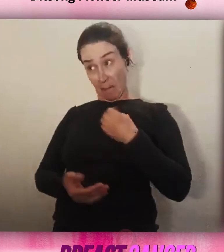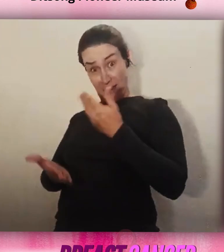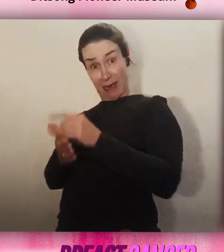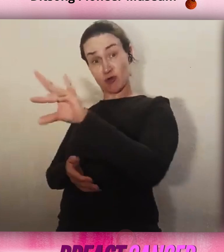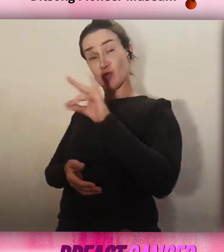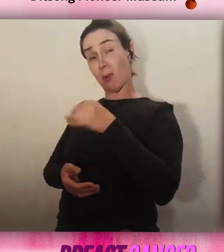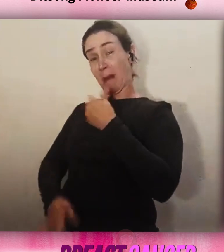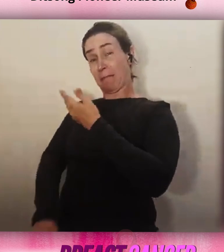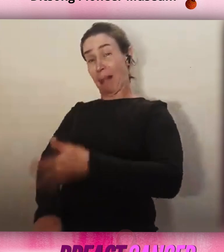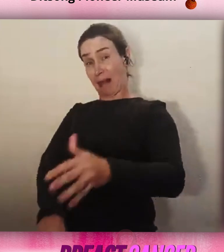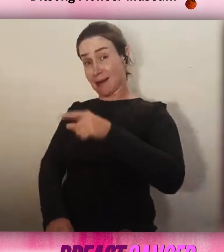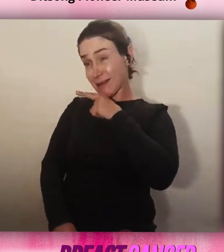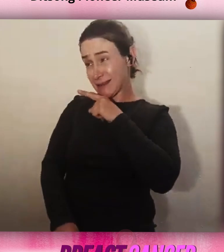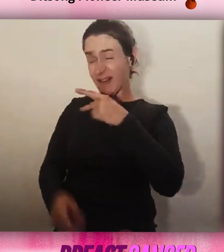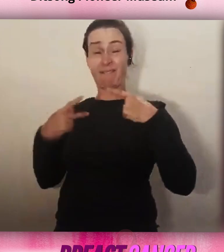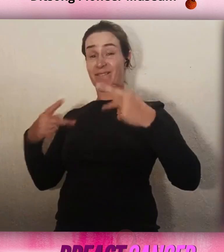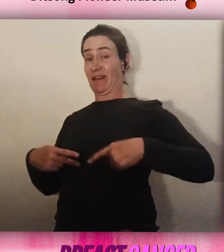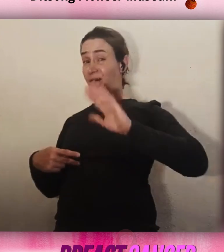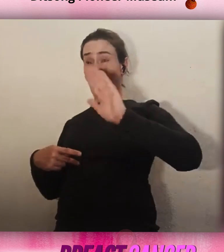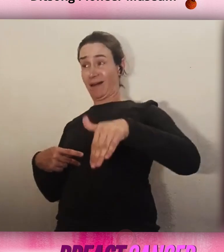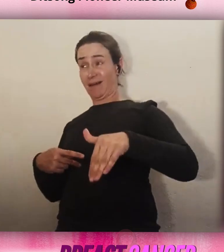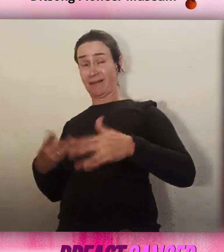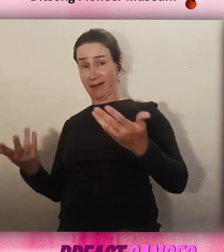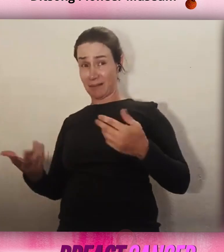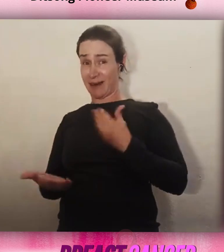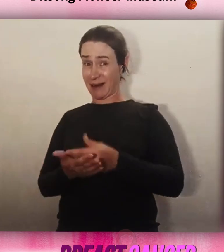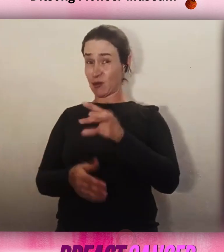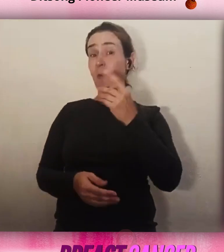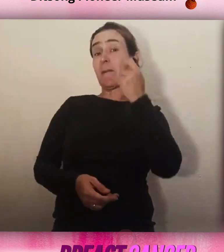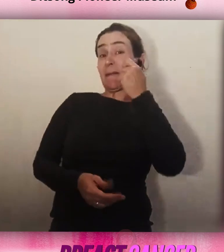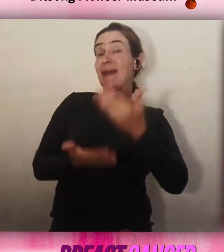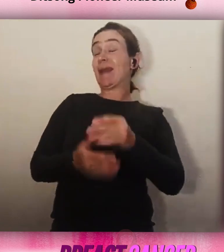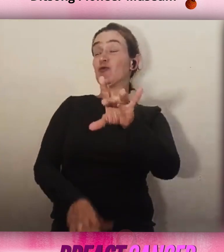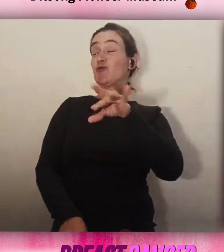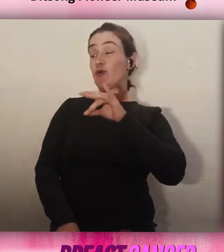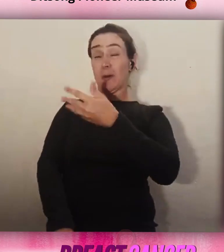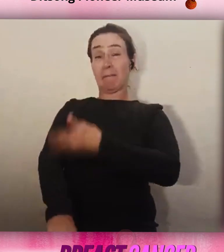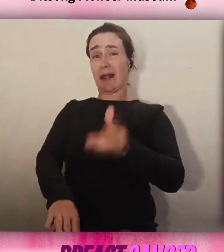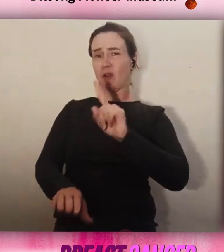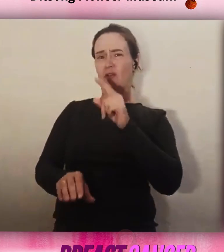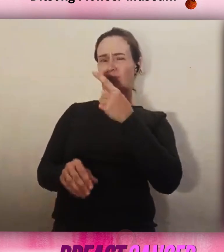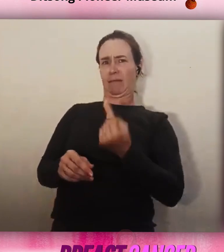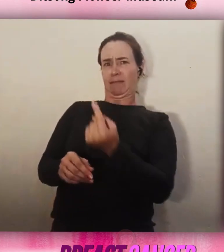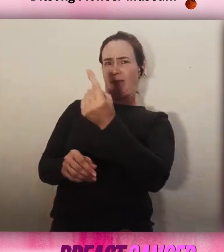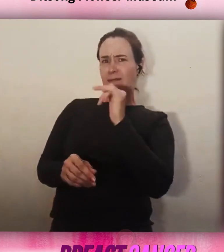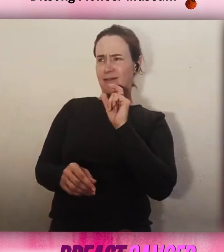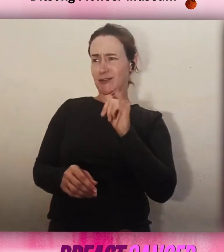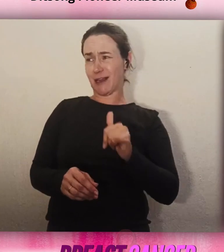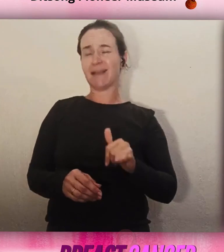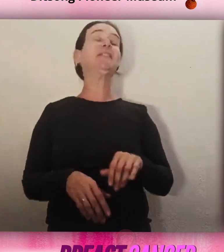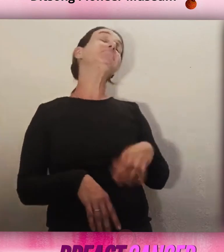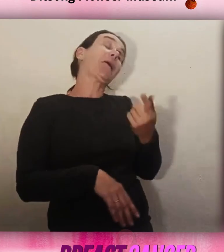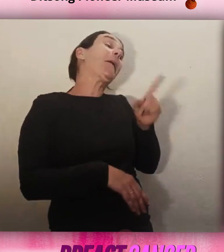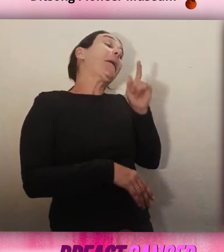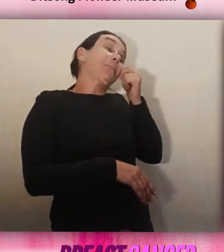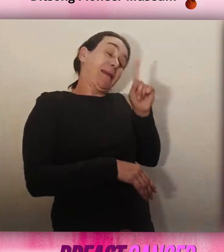test. Yeah. Is there an option? I can like skip the Yes. physical and then do the blood test for the guys. That is Yes, okay.